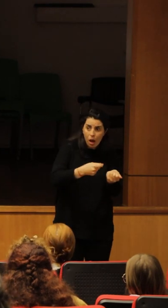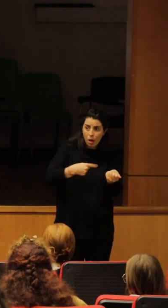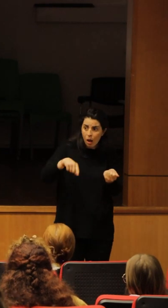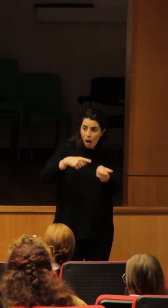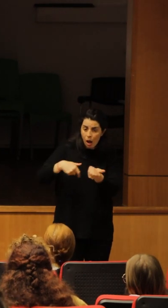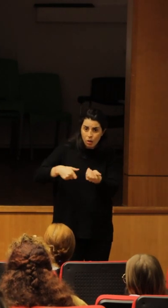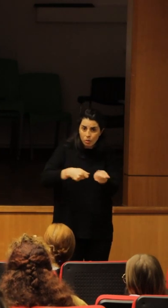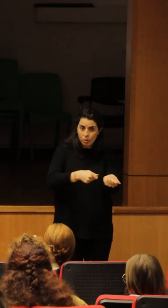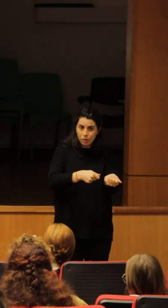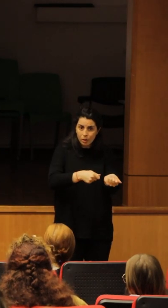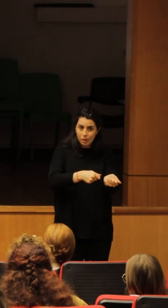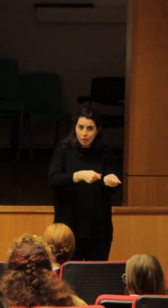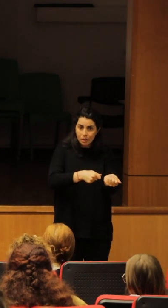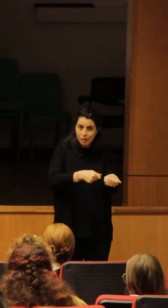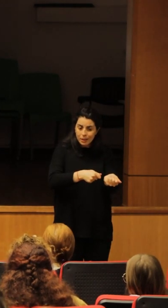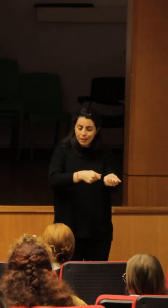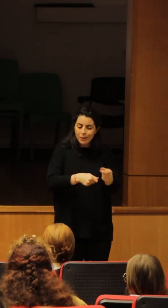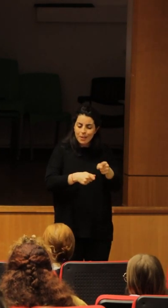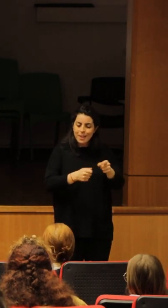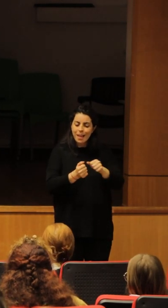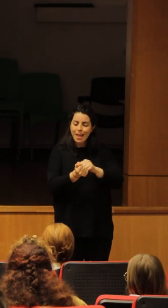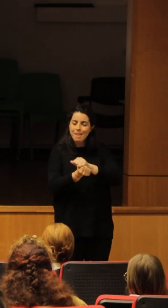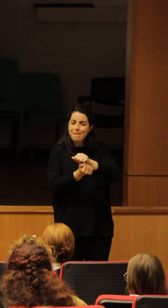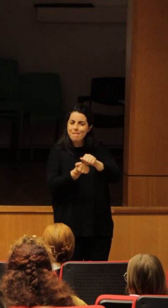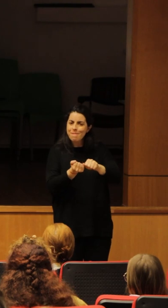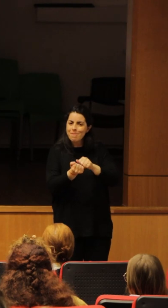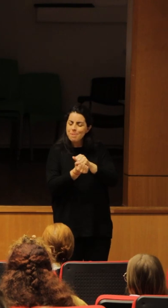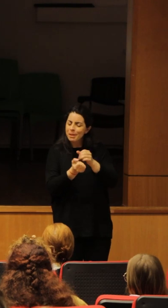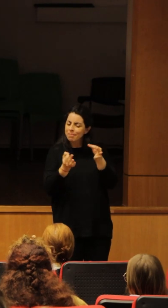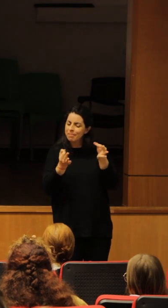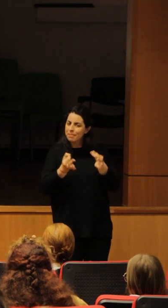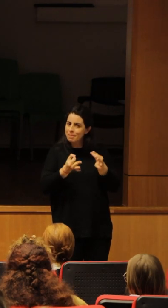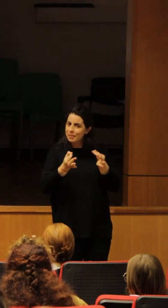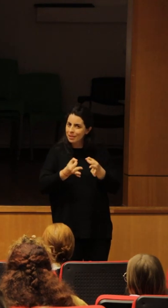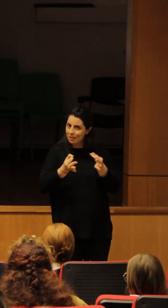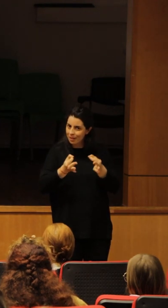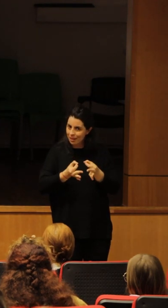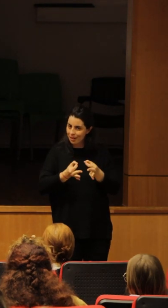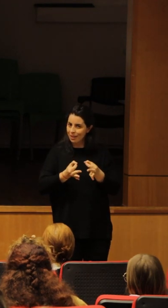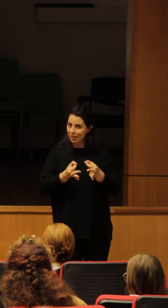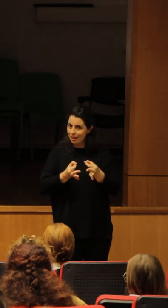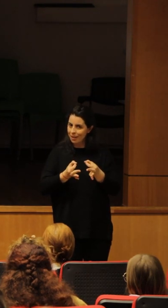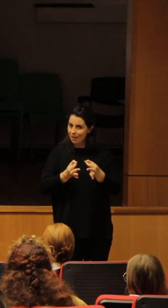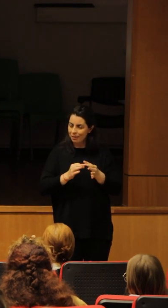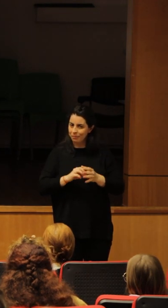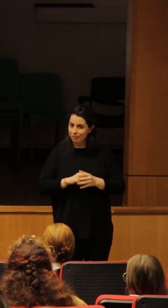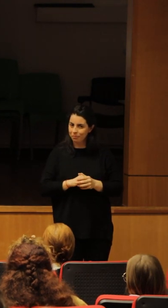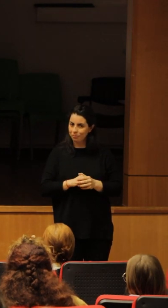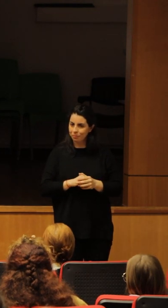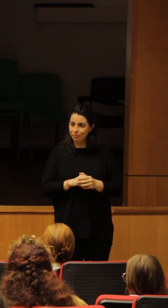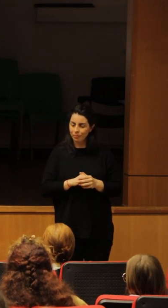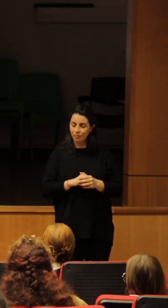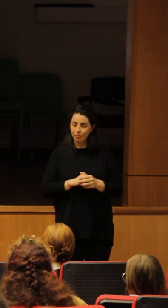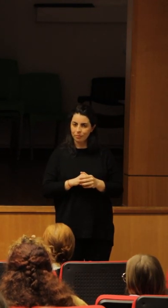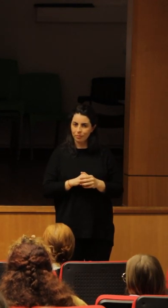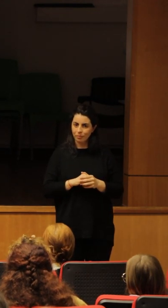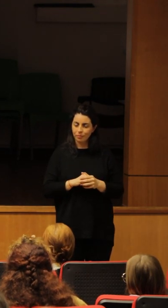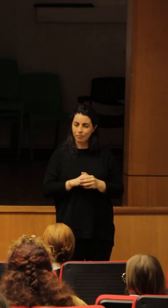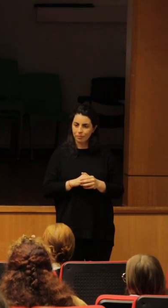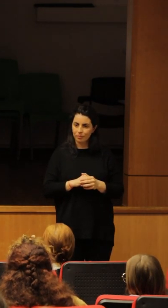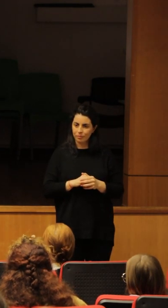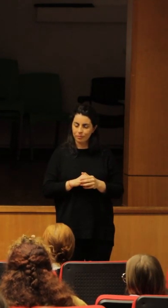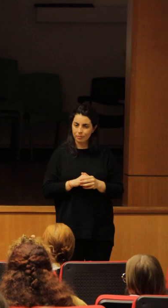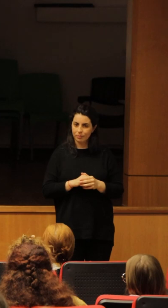unique language. Entonces, es un idioma muy particular. That only is like a secret language that this client and I created and